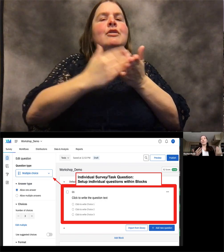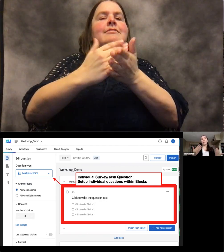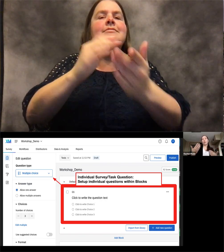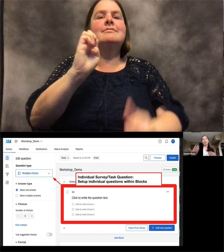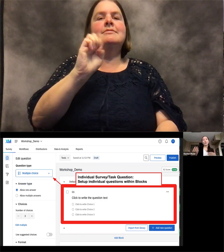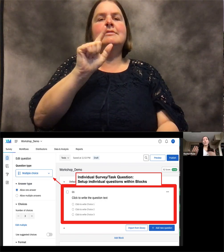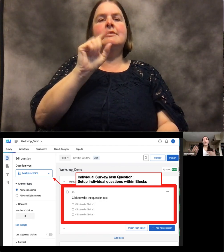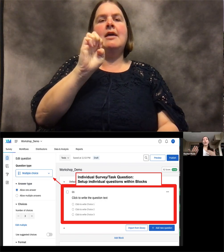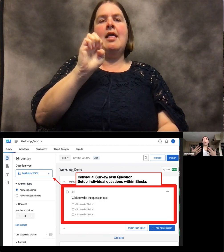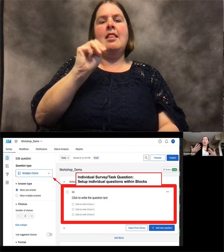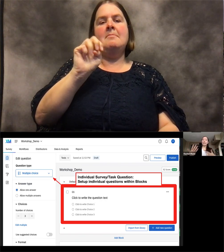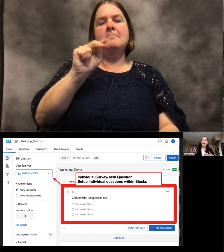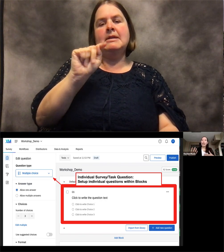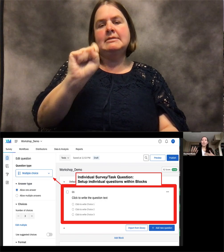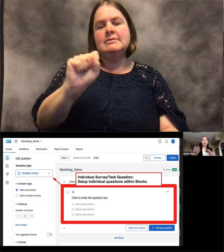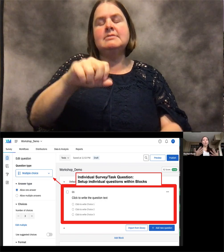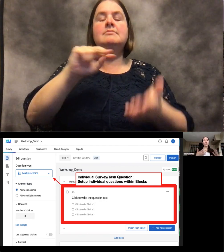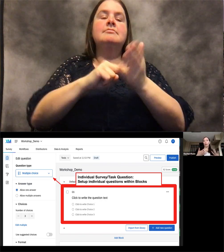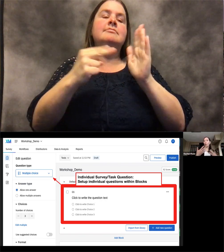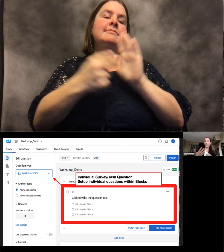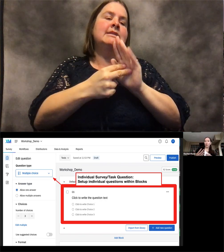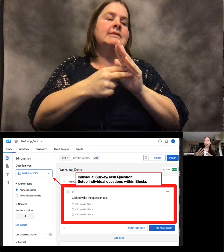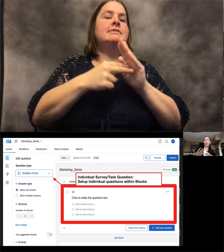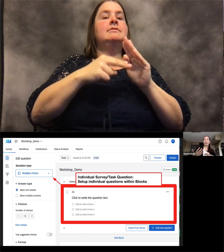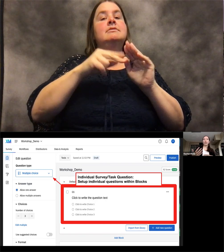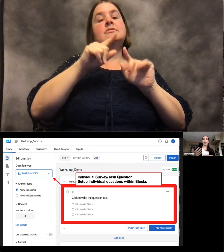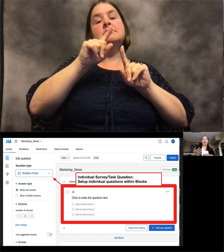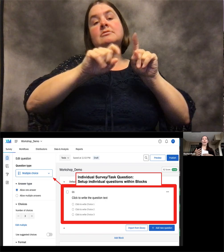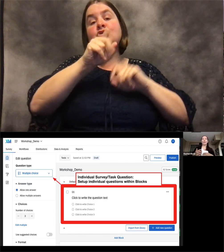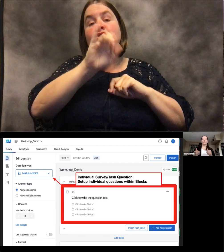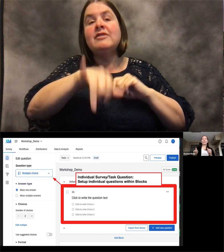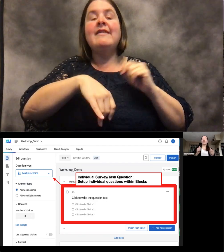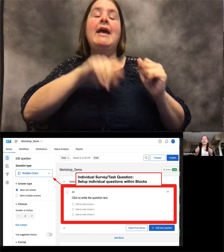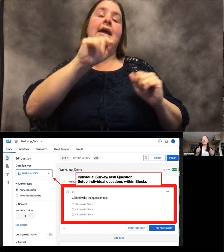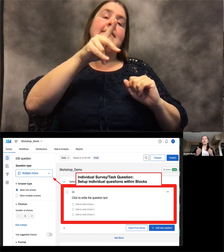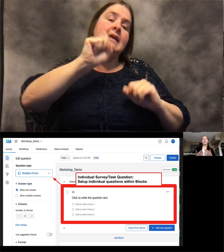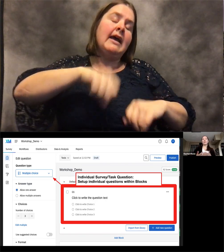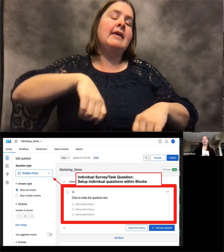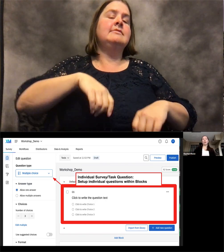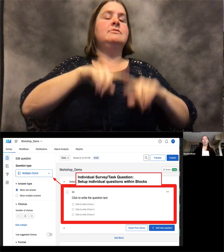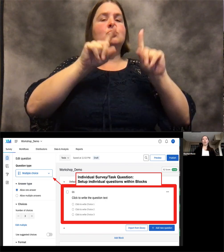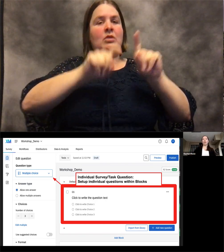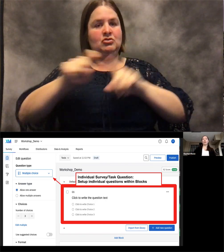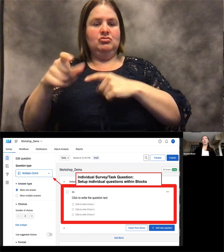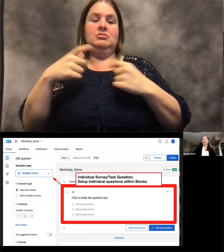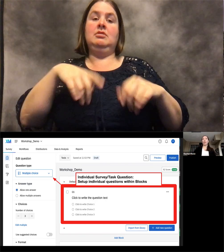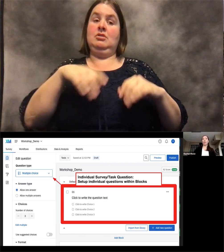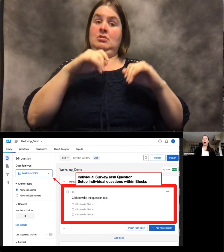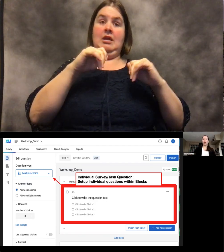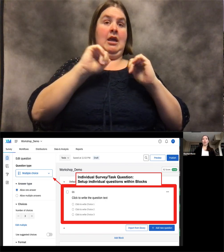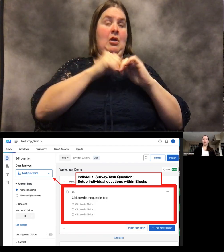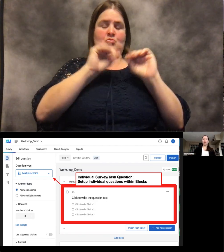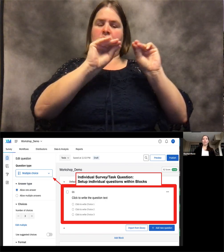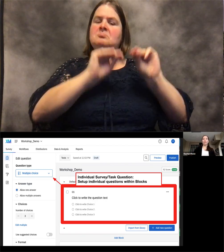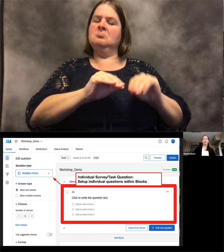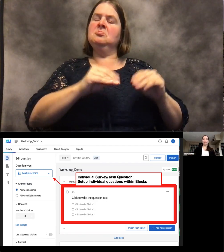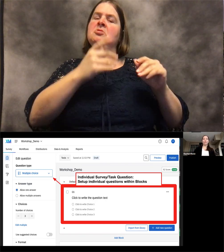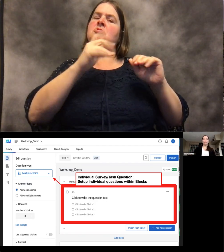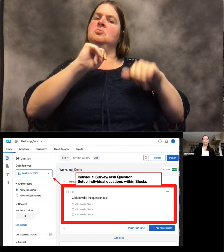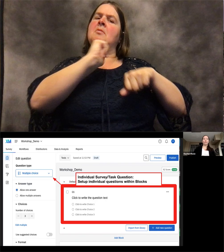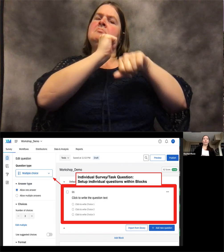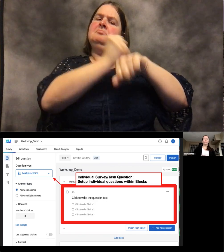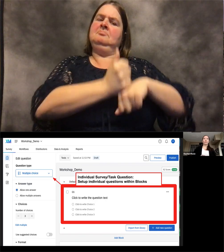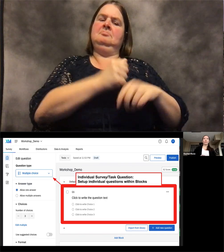an individual survey or a task or a question, and you can set up these individual questions within the blocks.